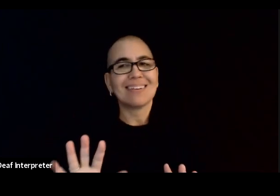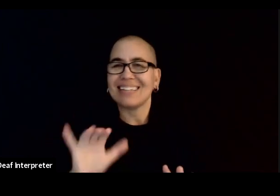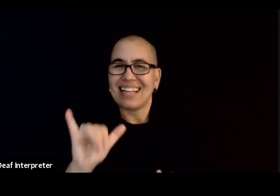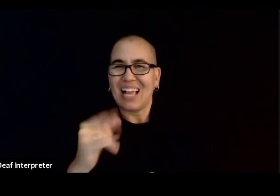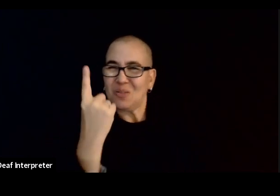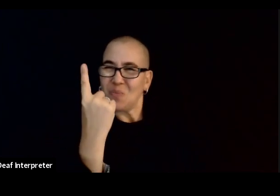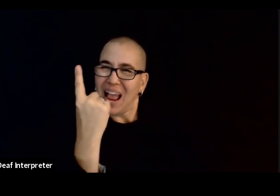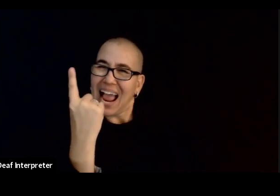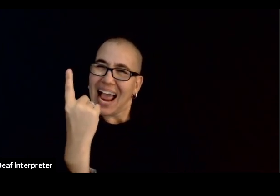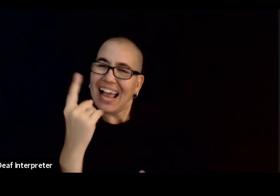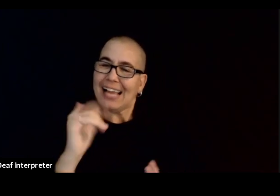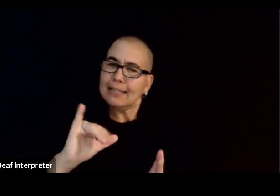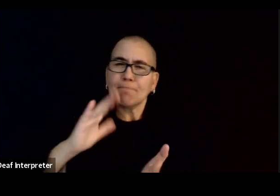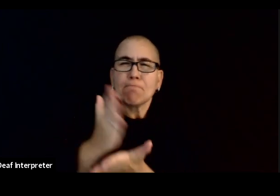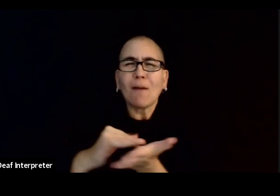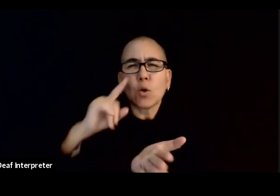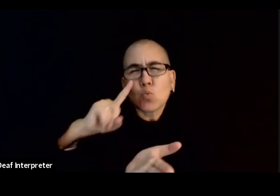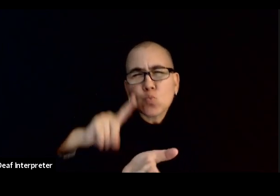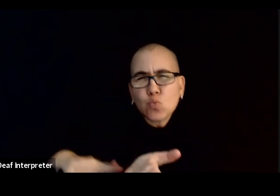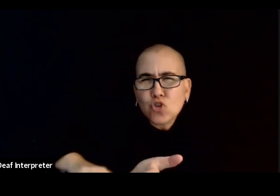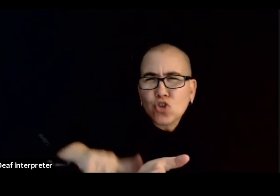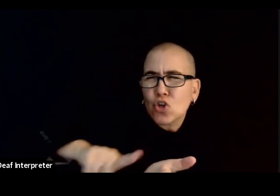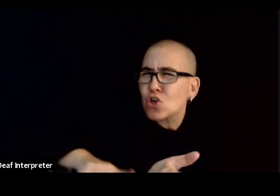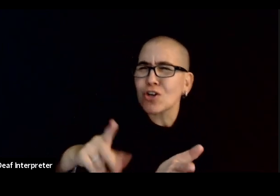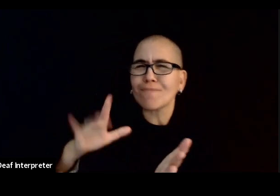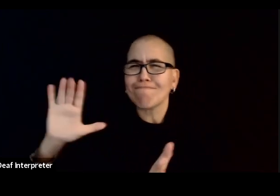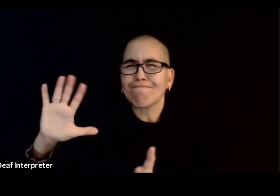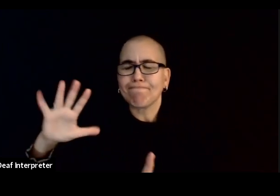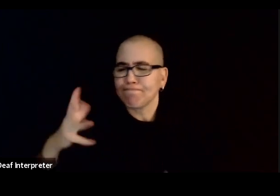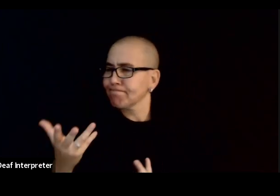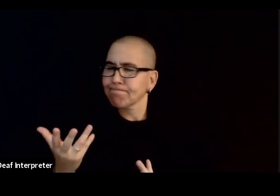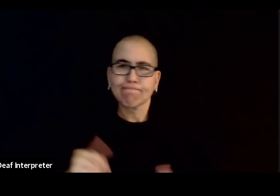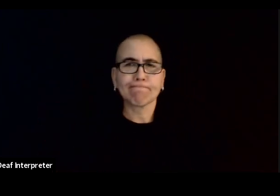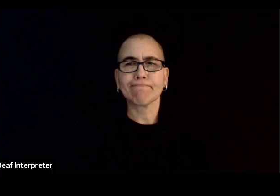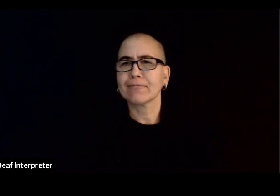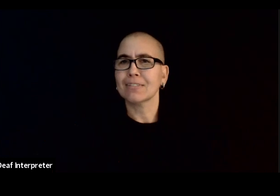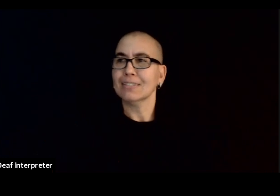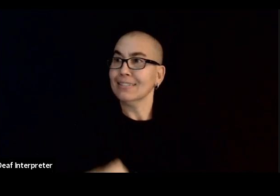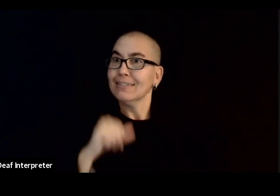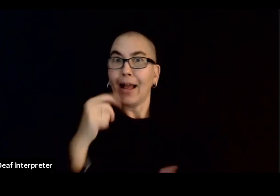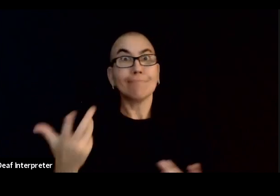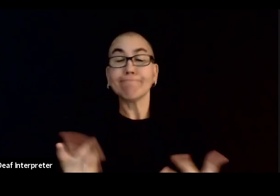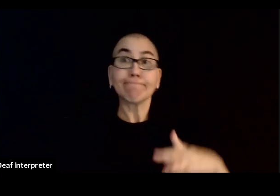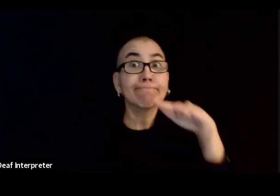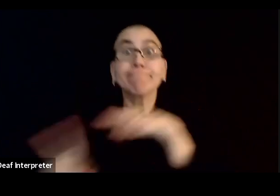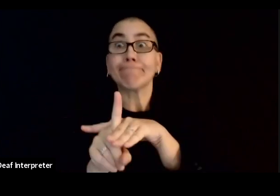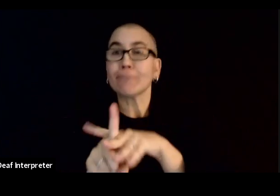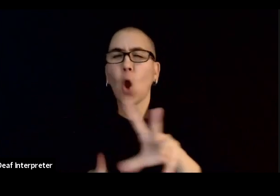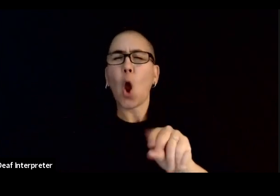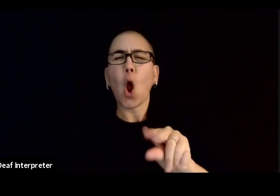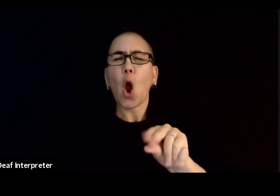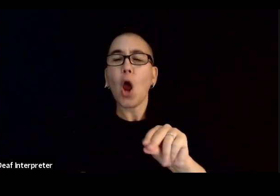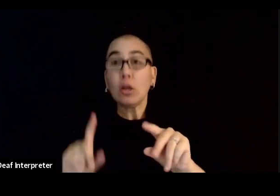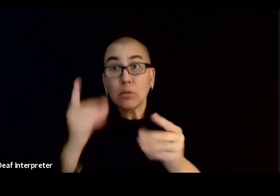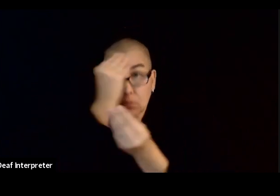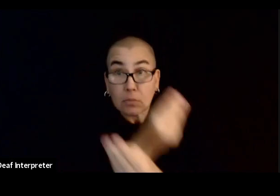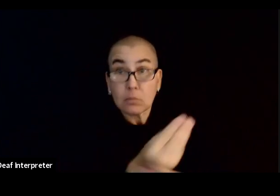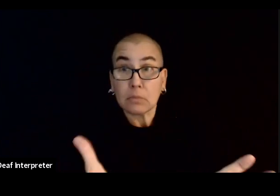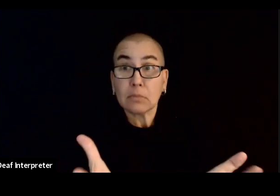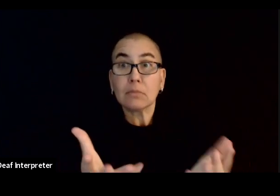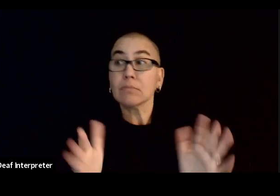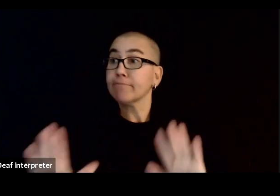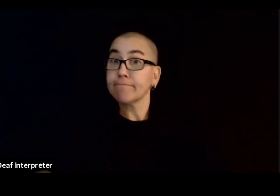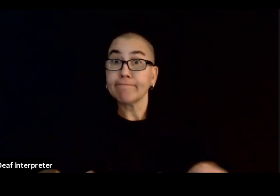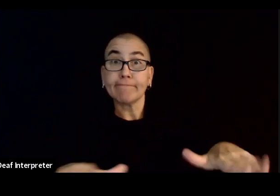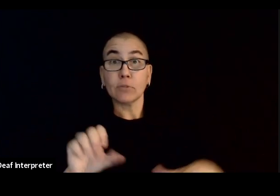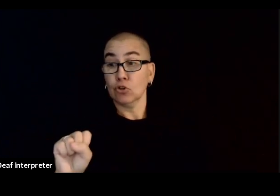We want everyone to know that the study is happening. We don't talk specifically about where it will be happening with the